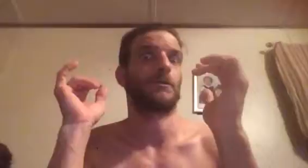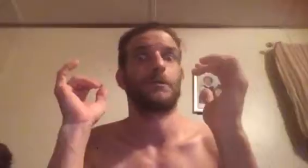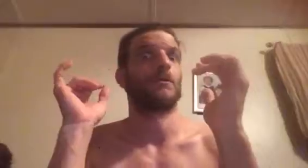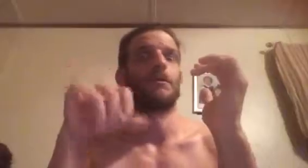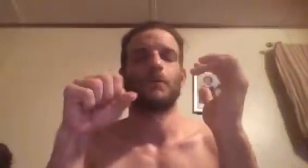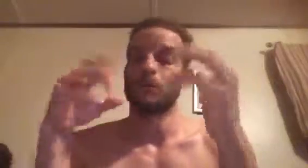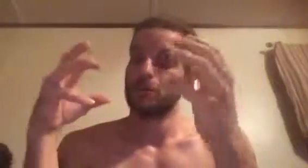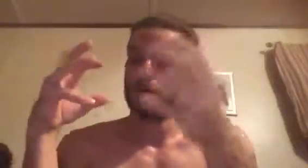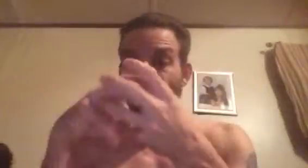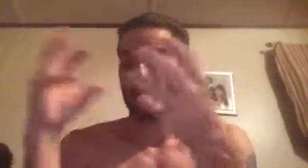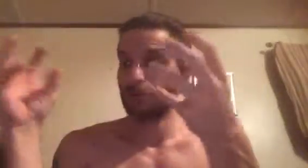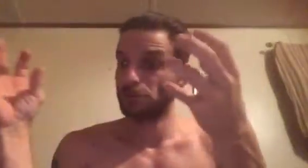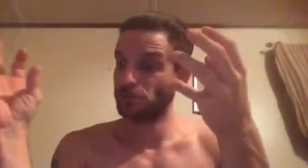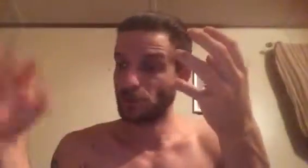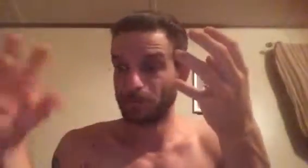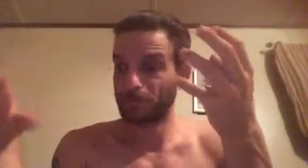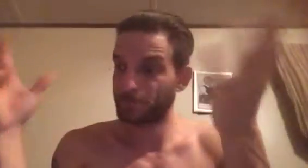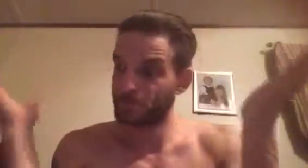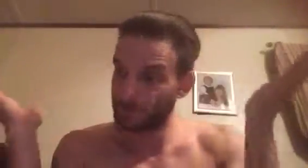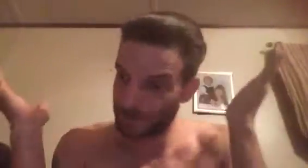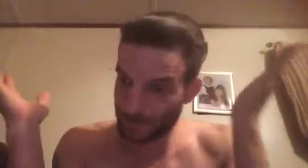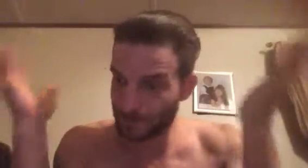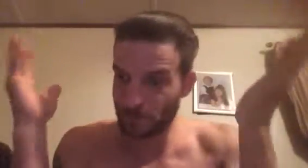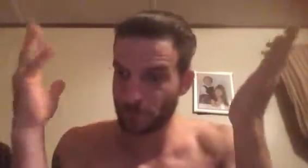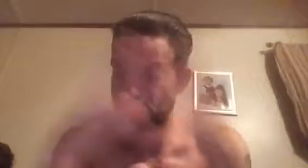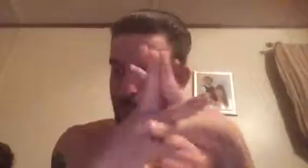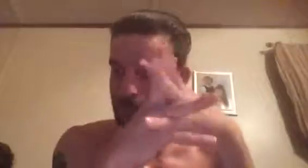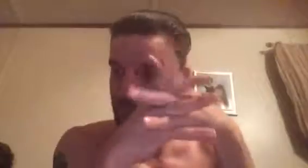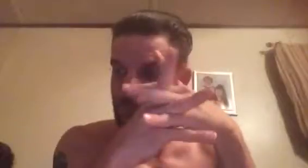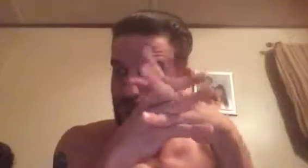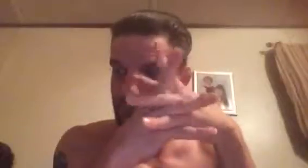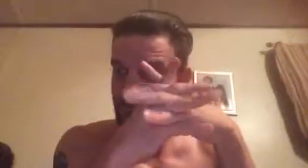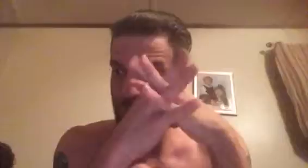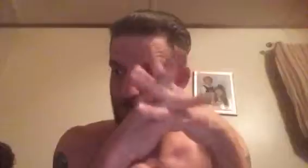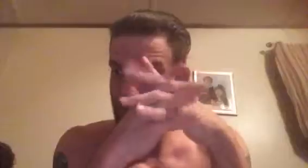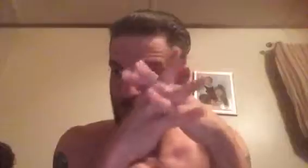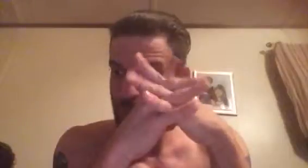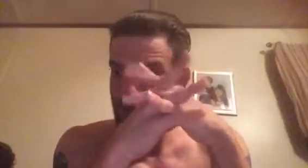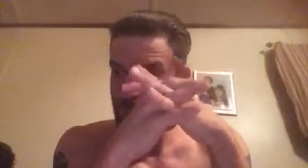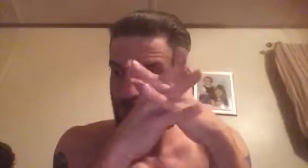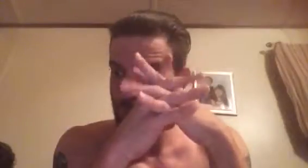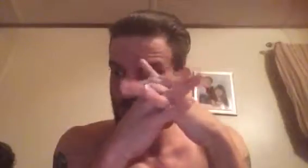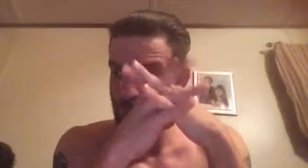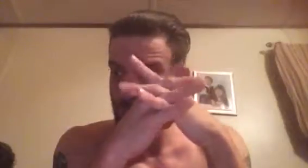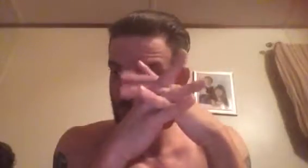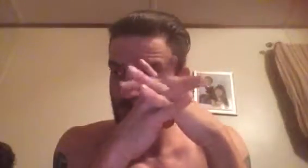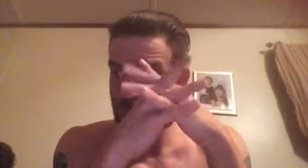And in round one, highlights begin at Top Alcohol Dragster with 2012 winner Dwayne Shields up against Buddy Domain. A